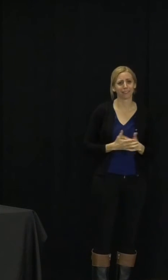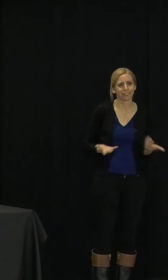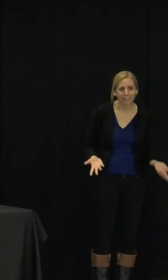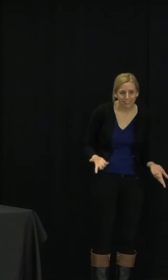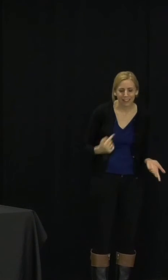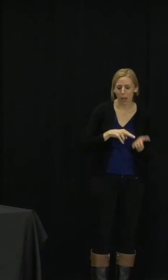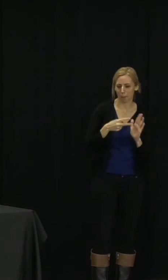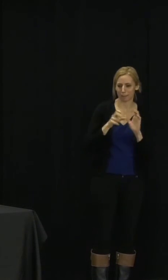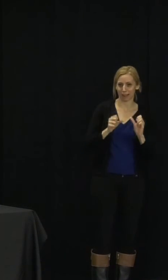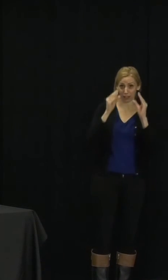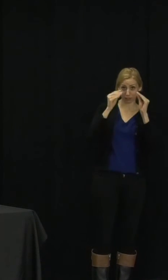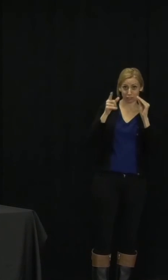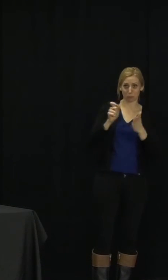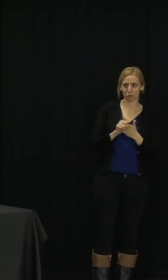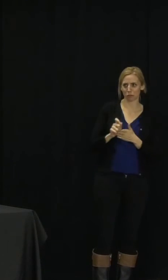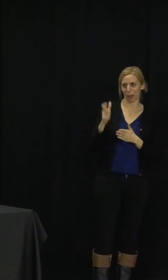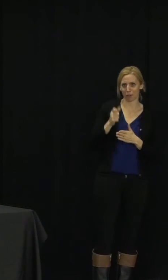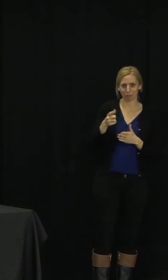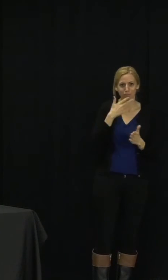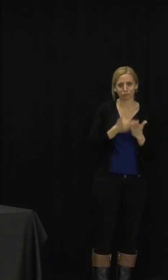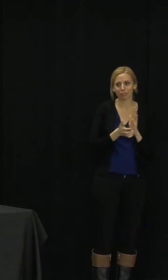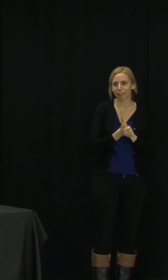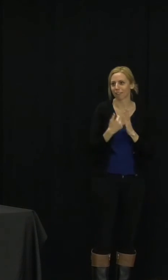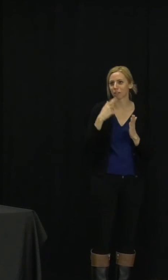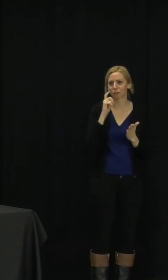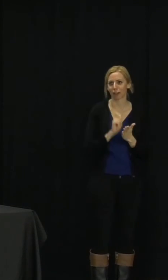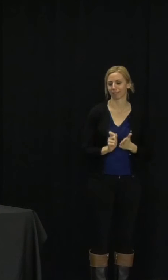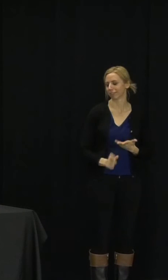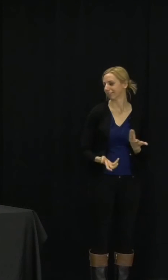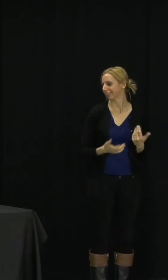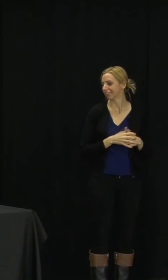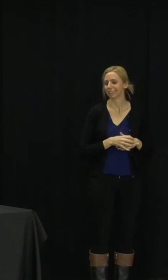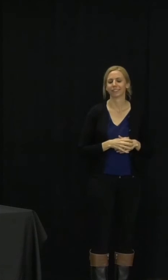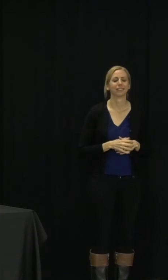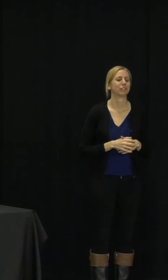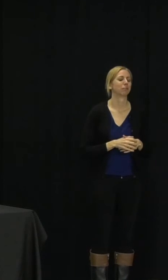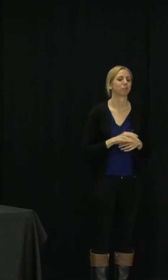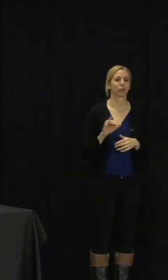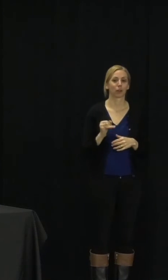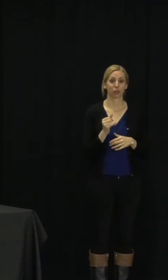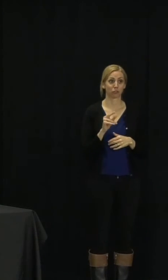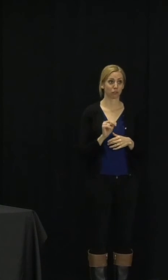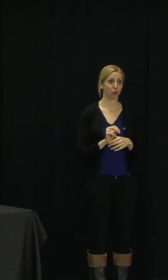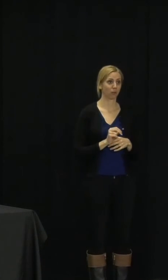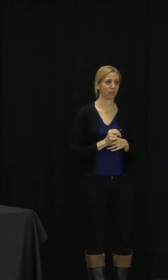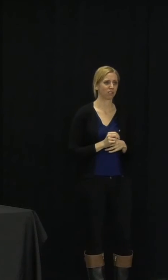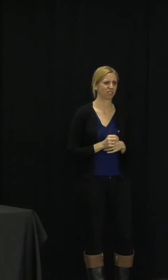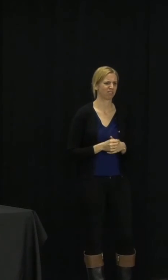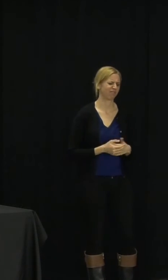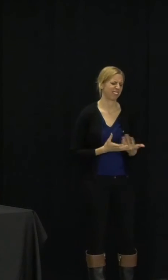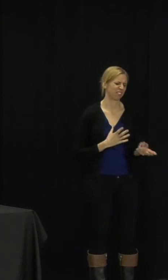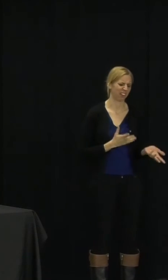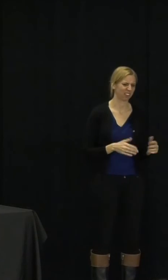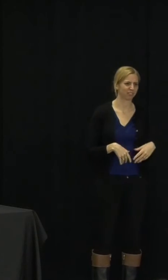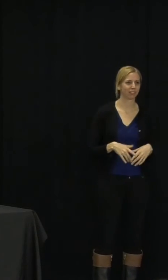with language, and those of us who talk about the disability community struggle with